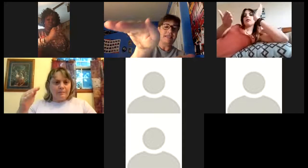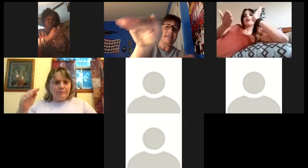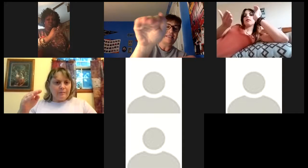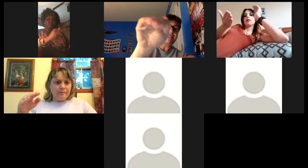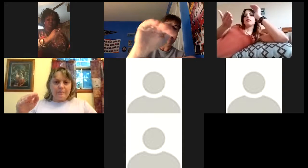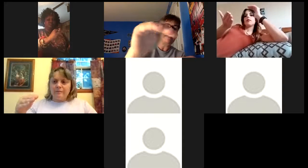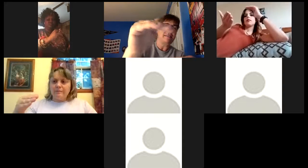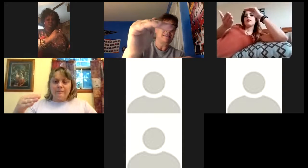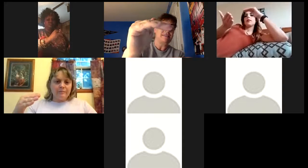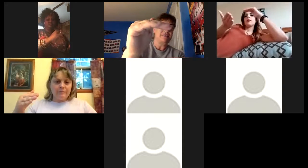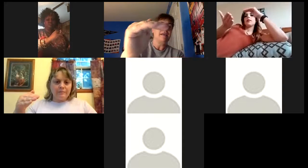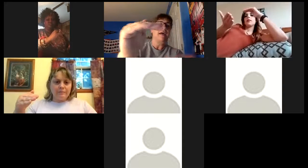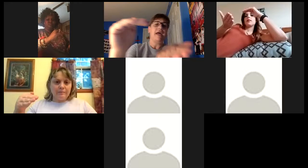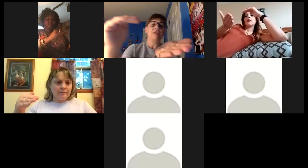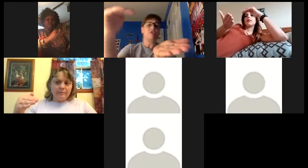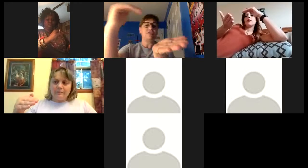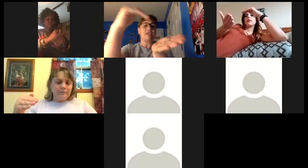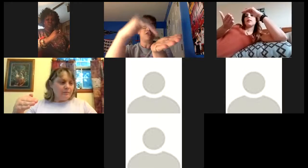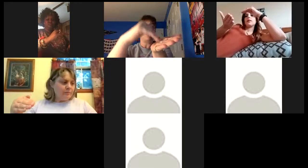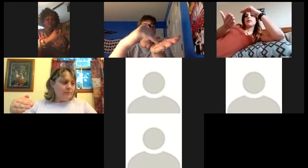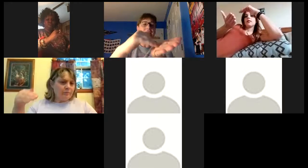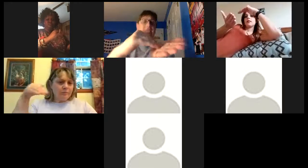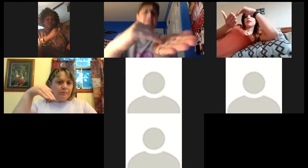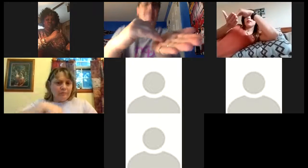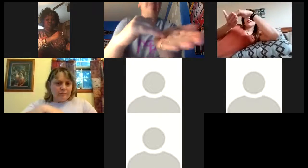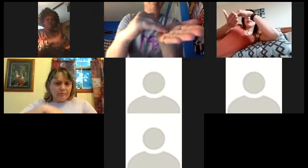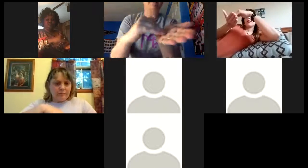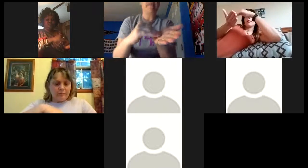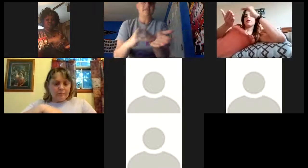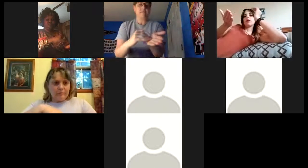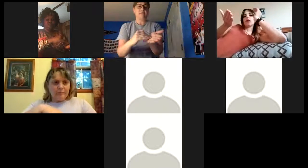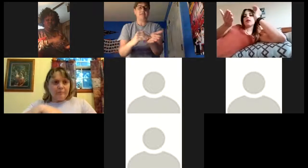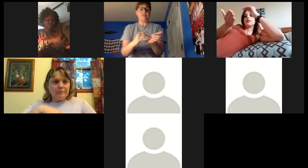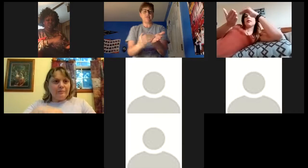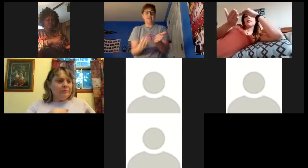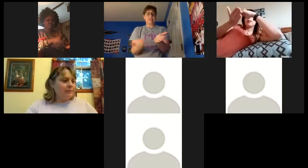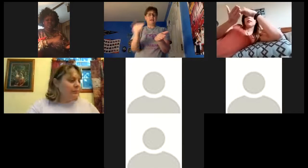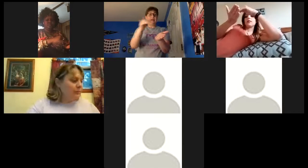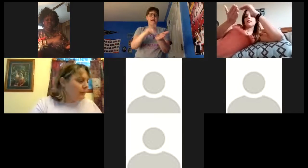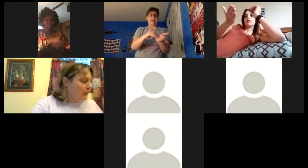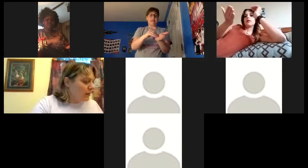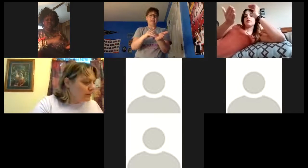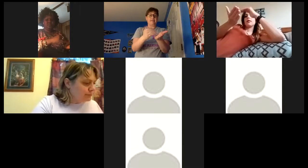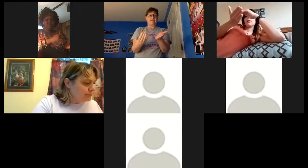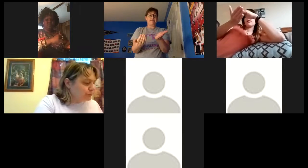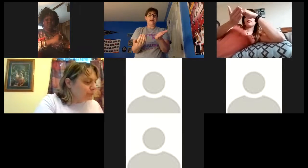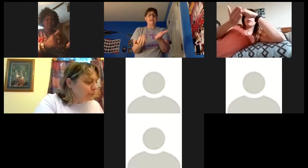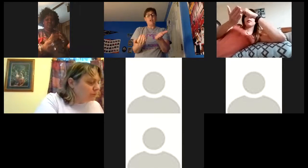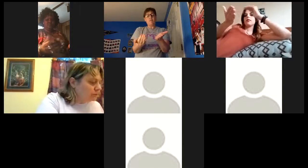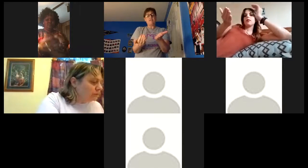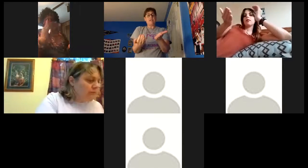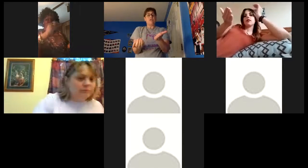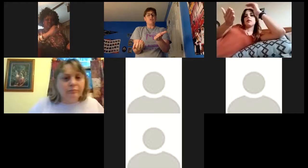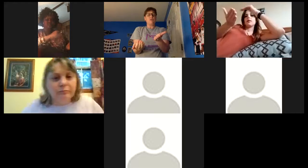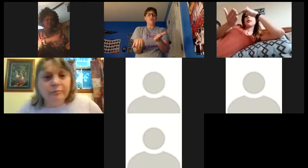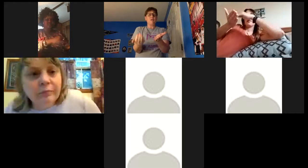like this, and you're just going to do again. So it's again. It's